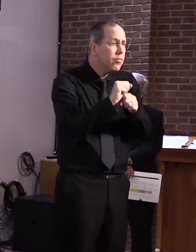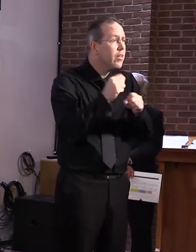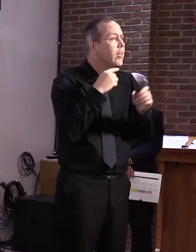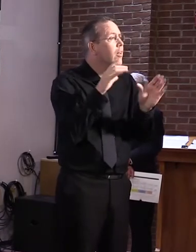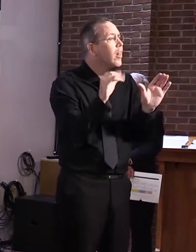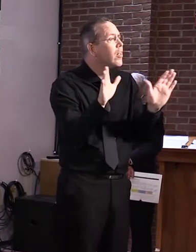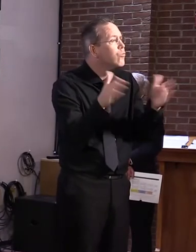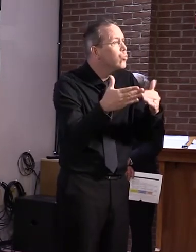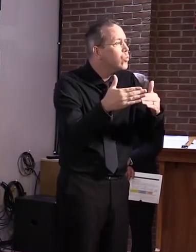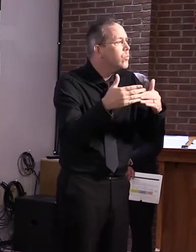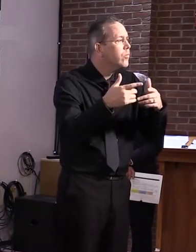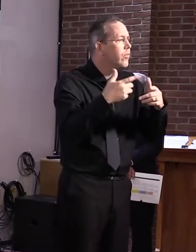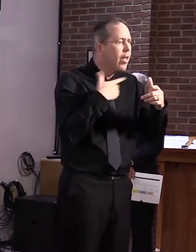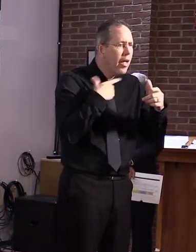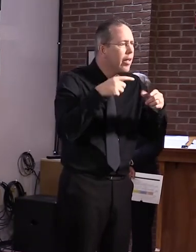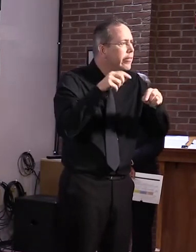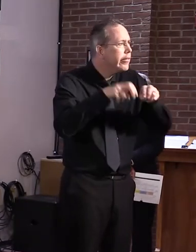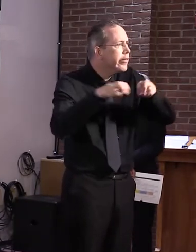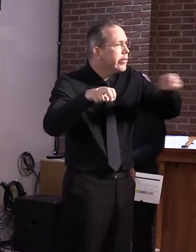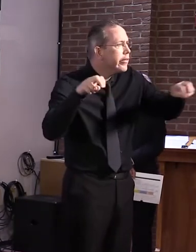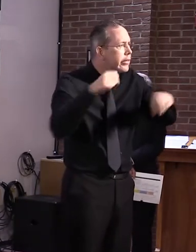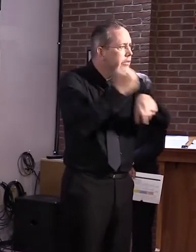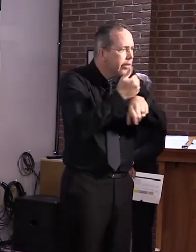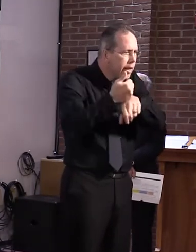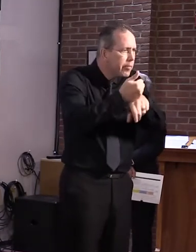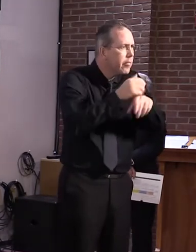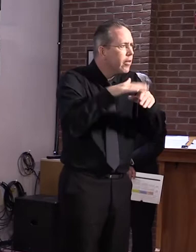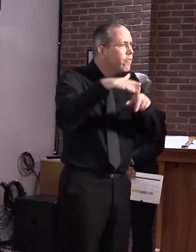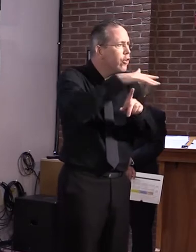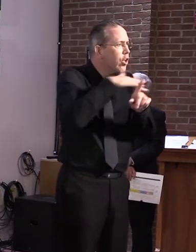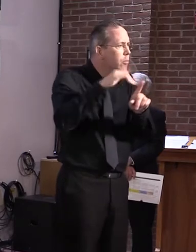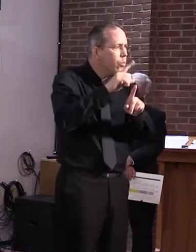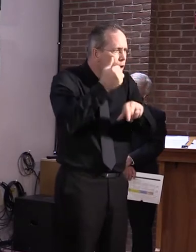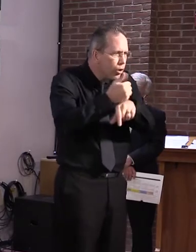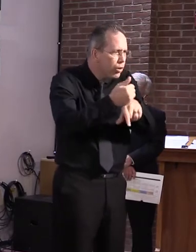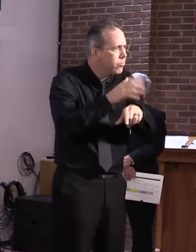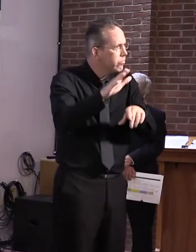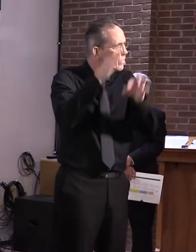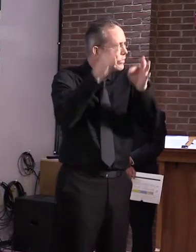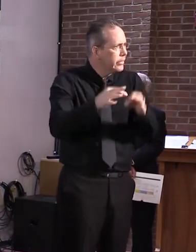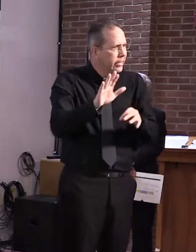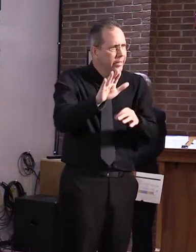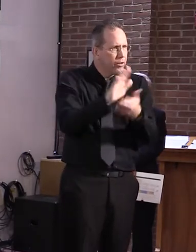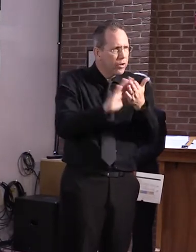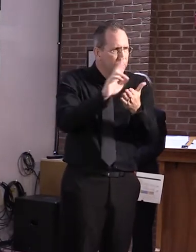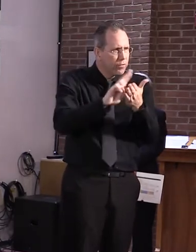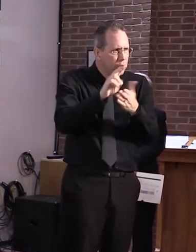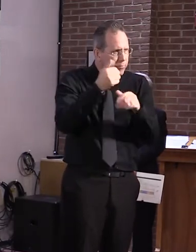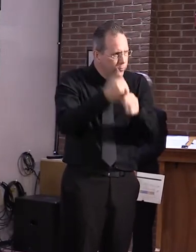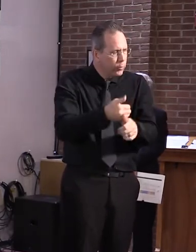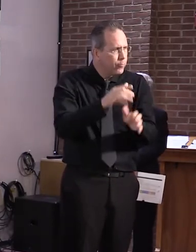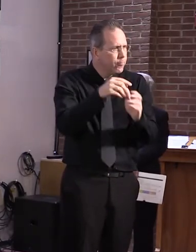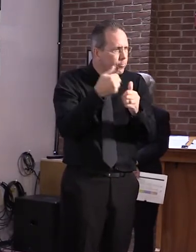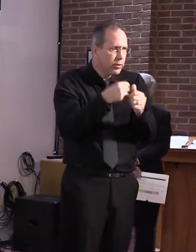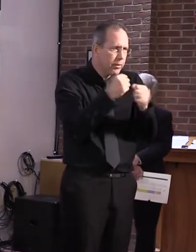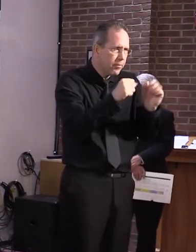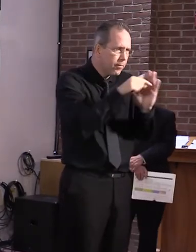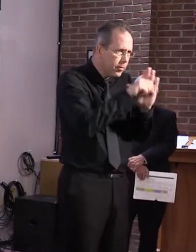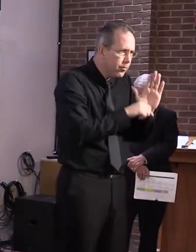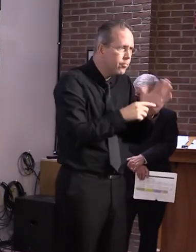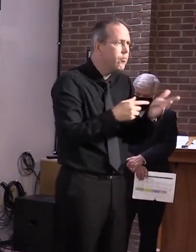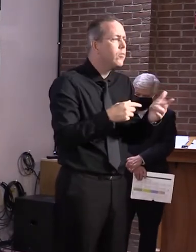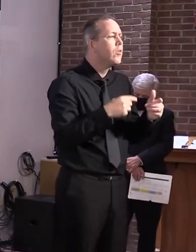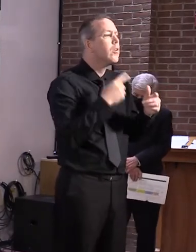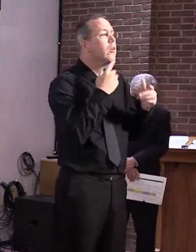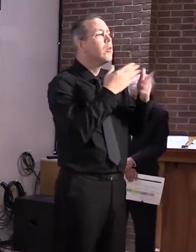to continue with this campaign, I Wear a Mask Because campaign. Because I think it's good education, it's good policy,